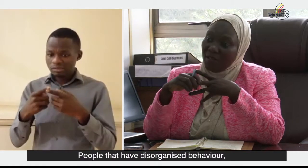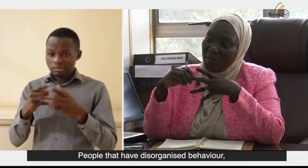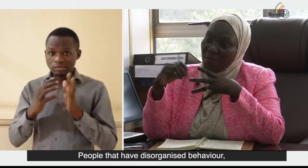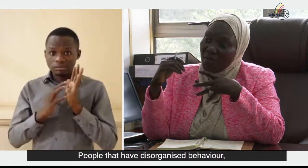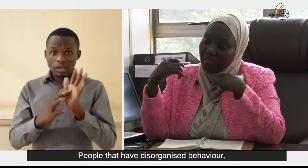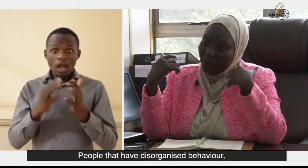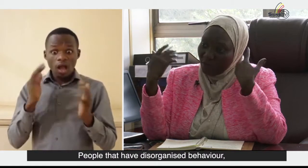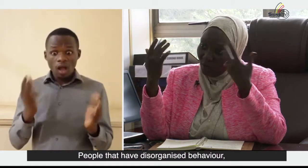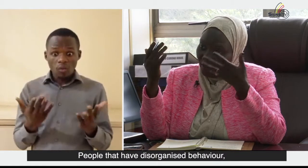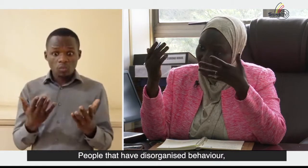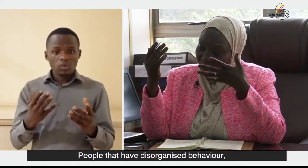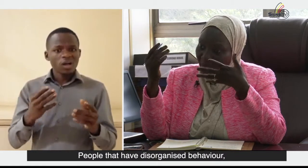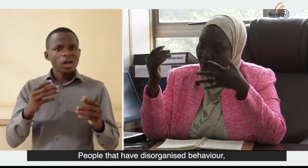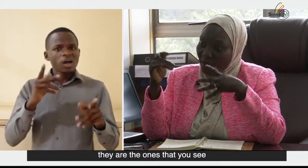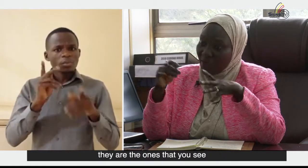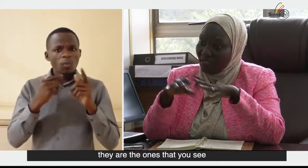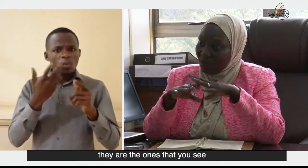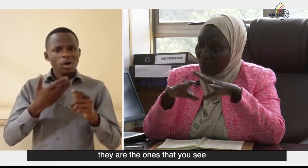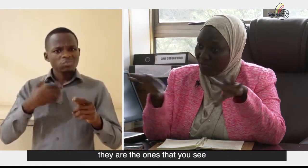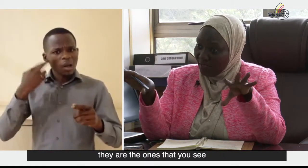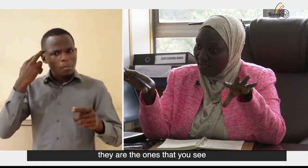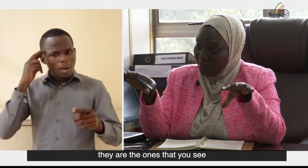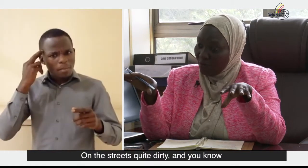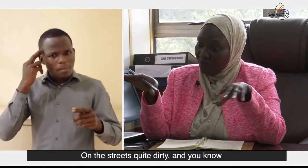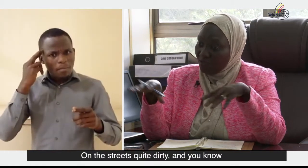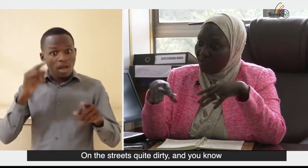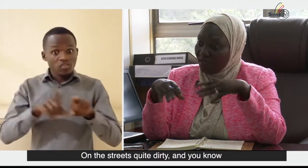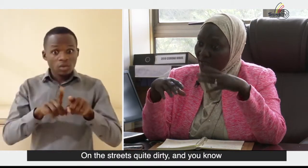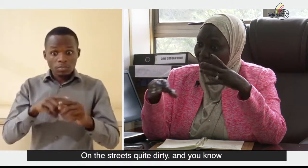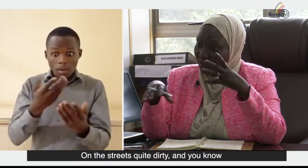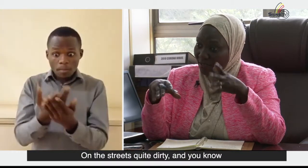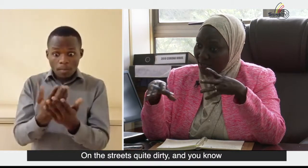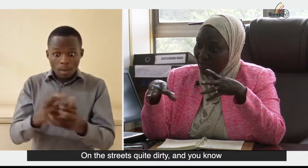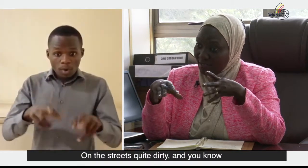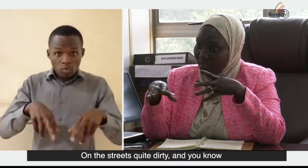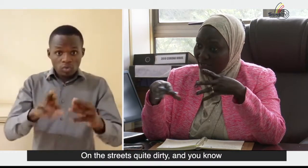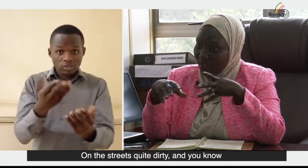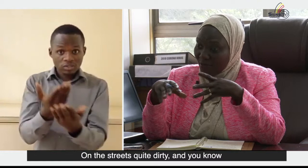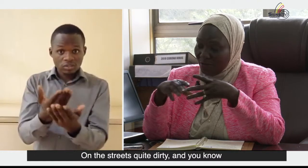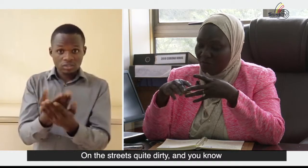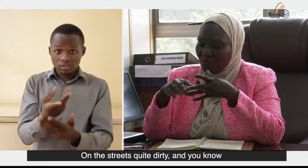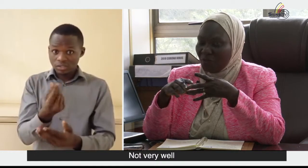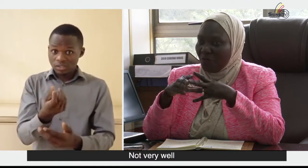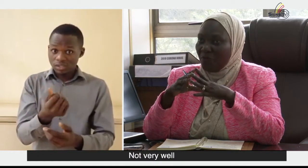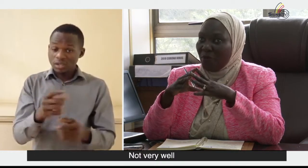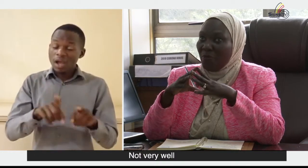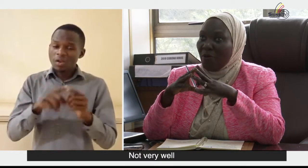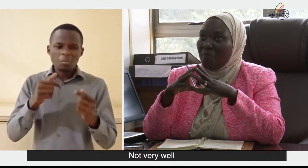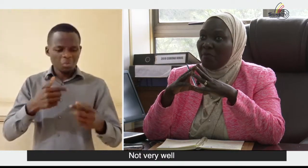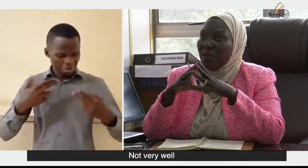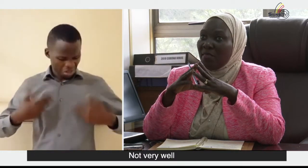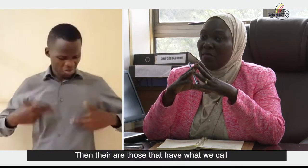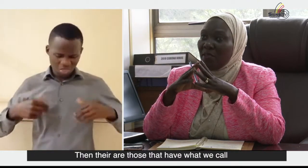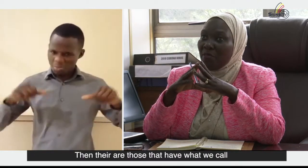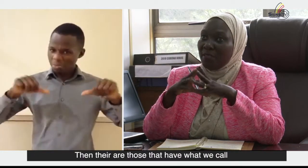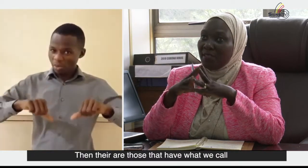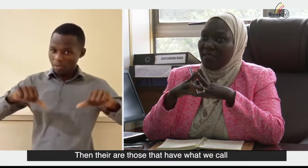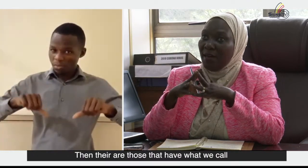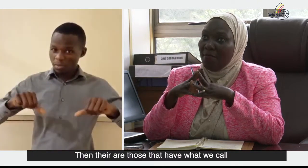people that have disorganized behavior, the ones that you see on the streets, quite dirty and, not very well. Then there are those that have